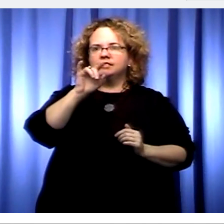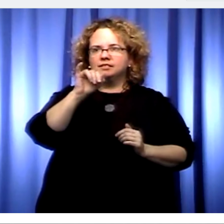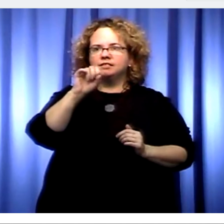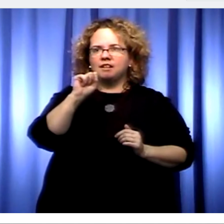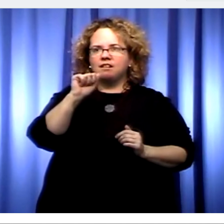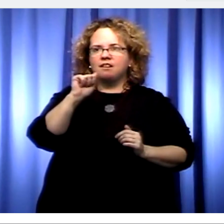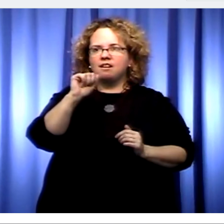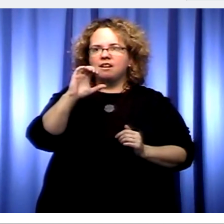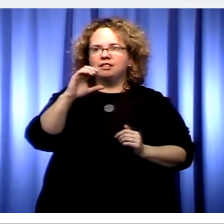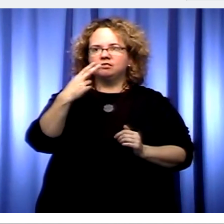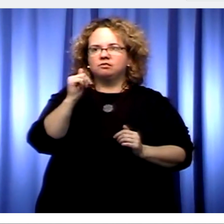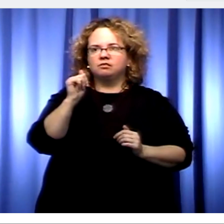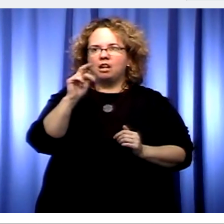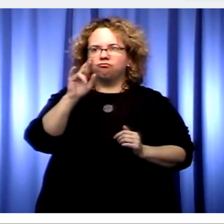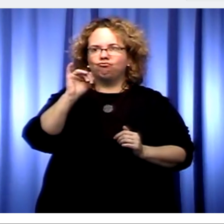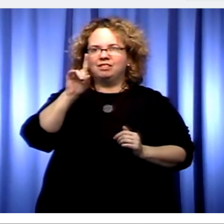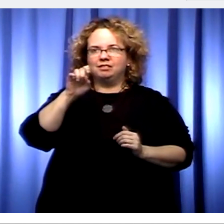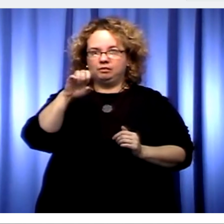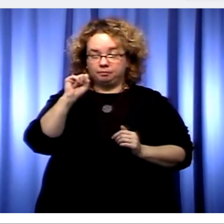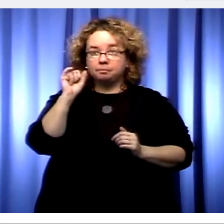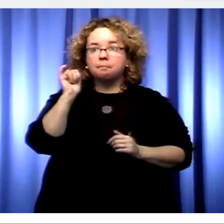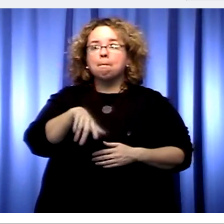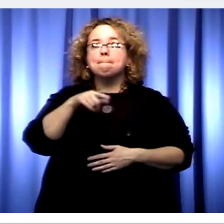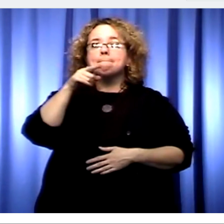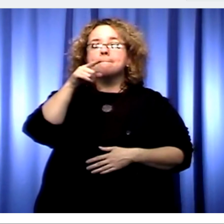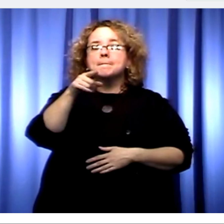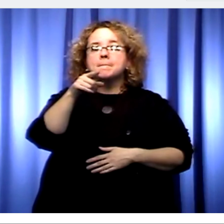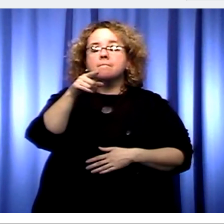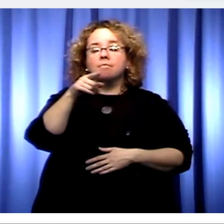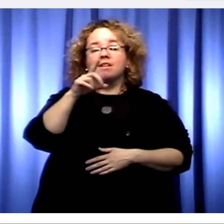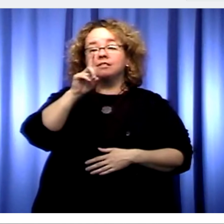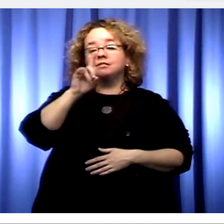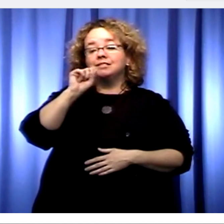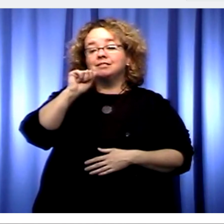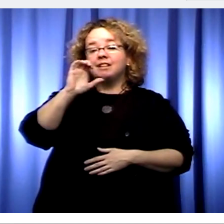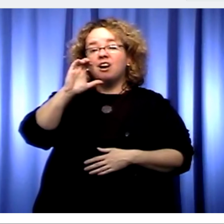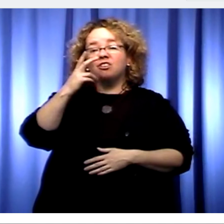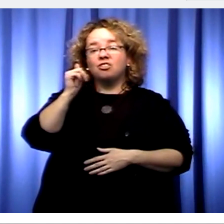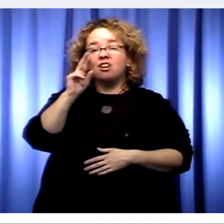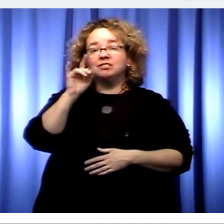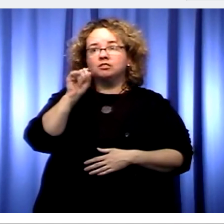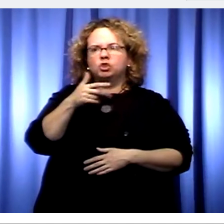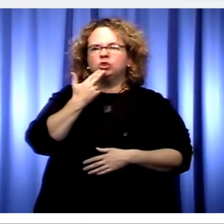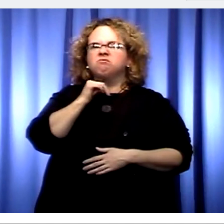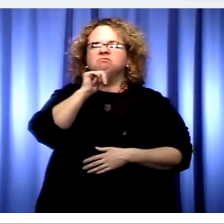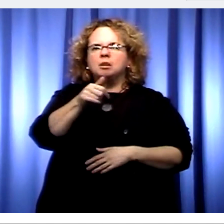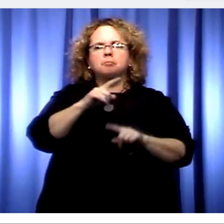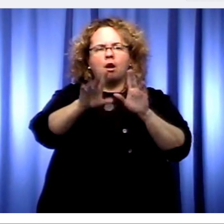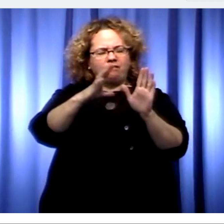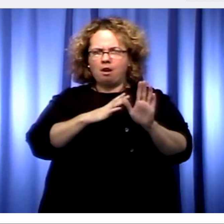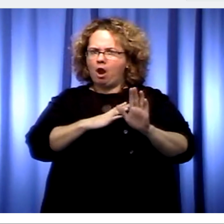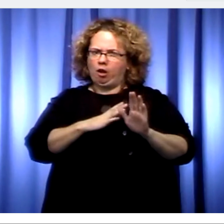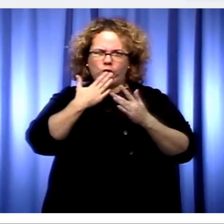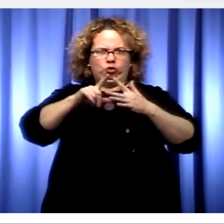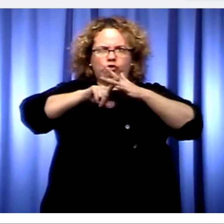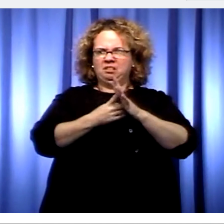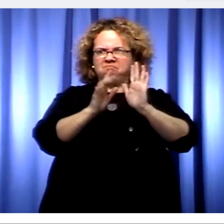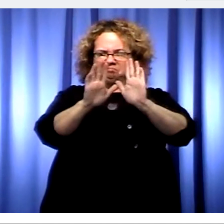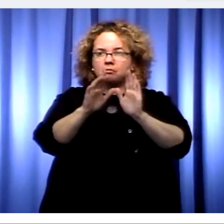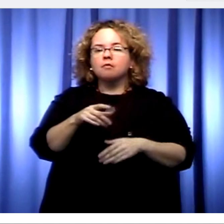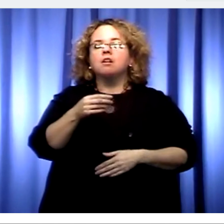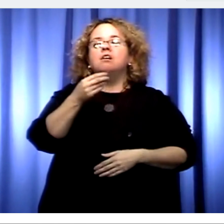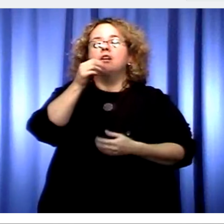to break down the food just slightly, not entirely, but it breaks down the food just a little bit.